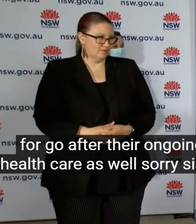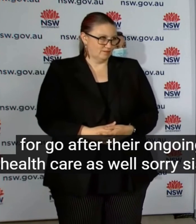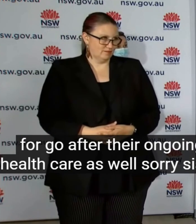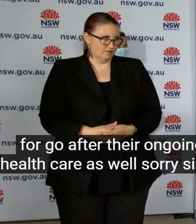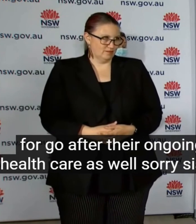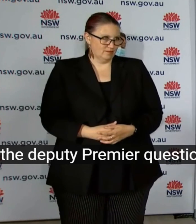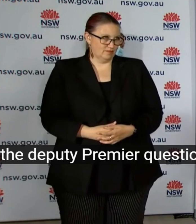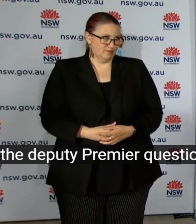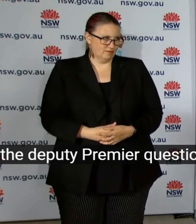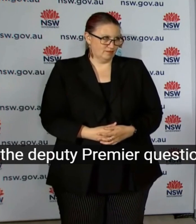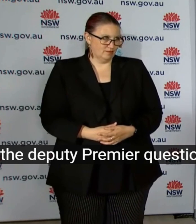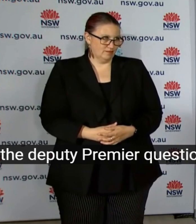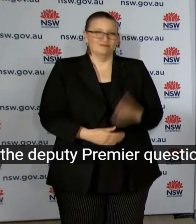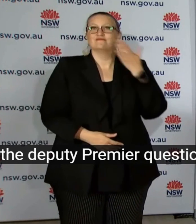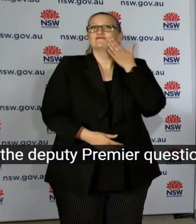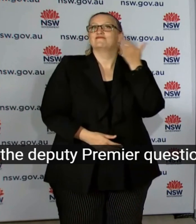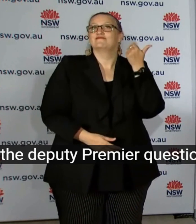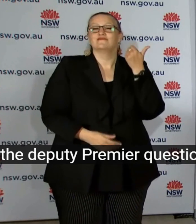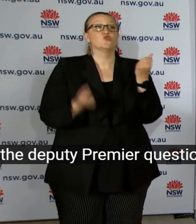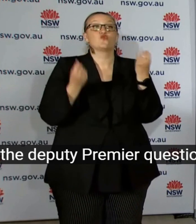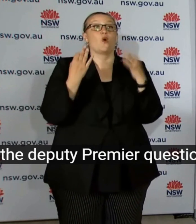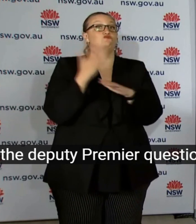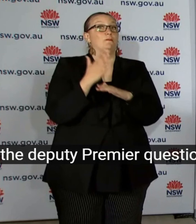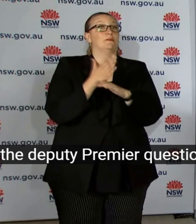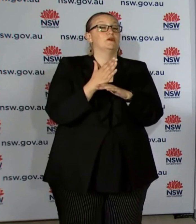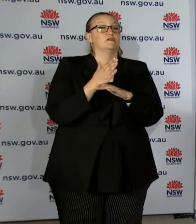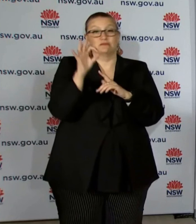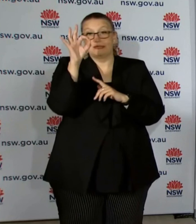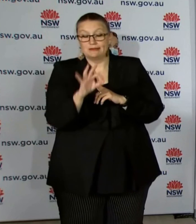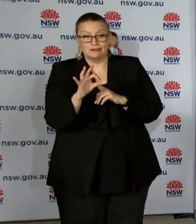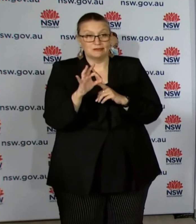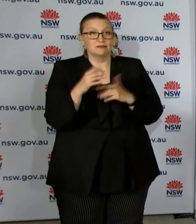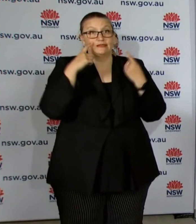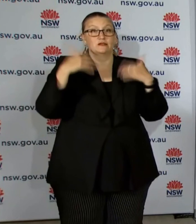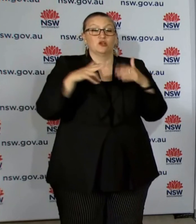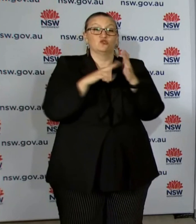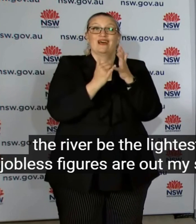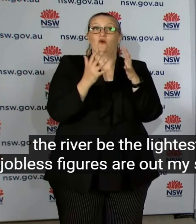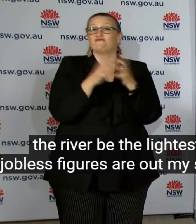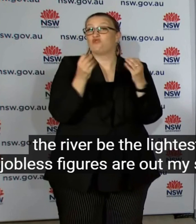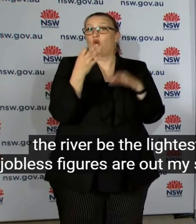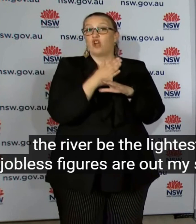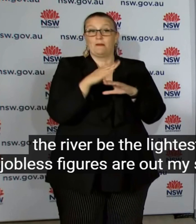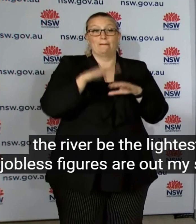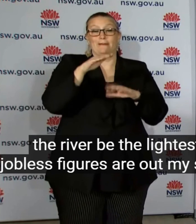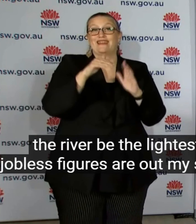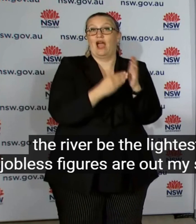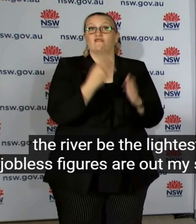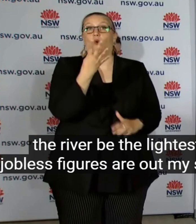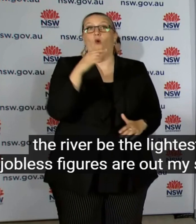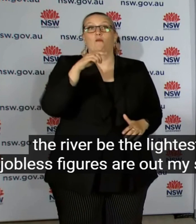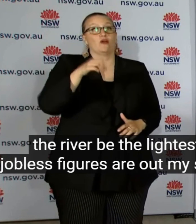Deputy Premier, the latest jobless figures are out, and they show that the New South Wales, the unemployment rate has risen to 4.9%.